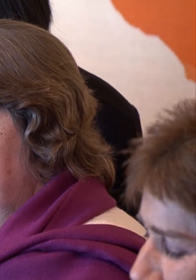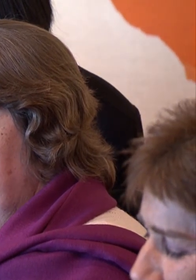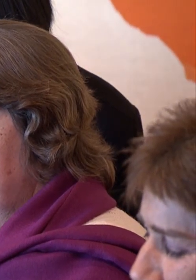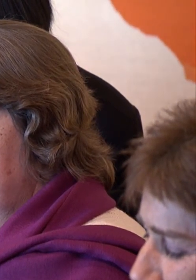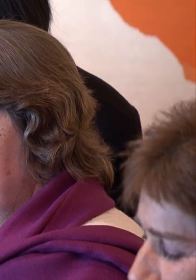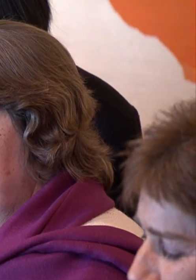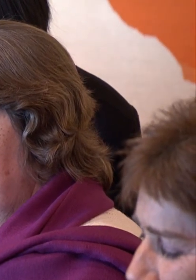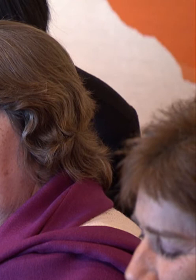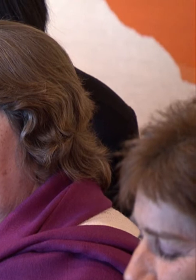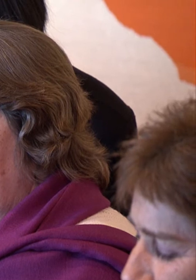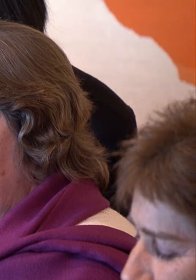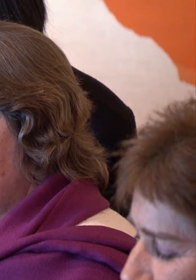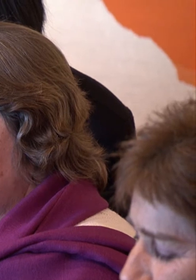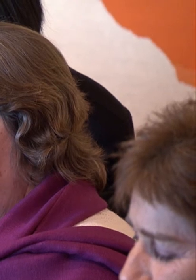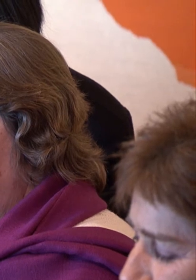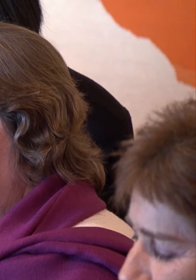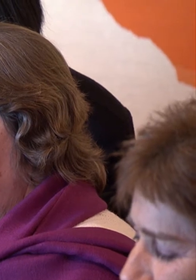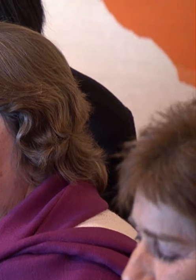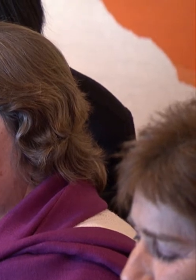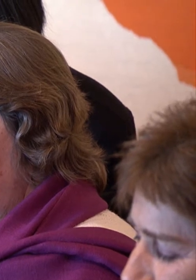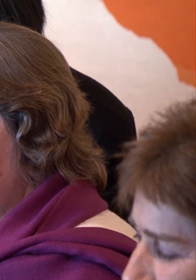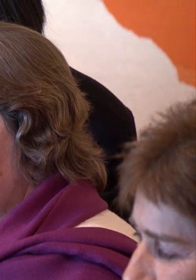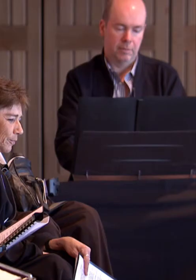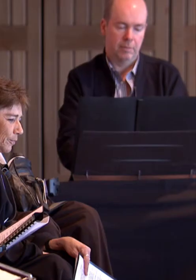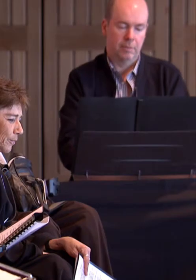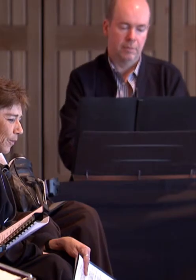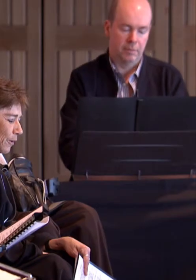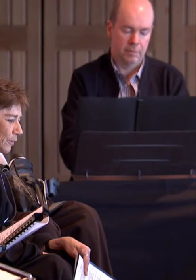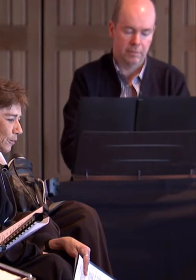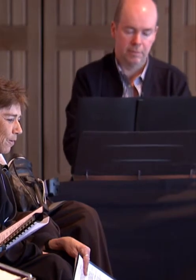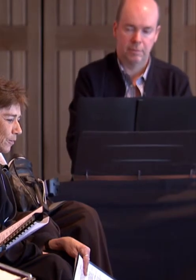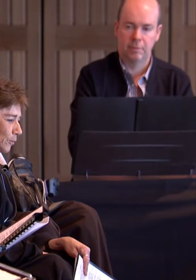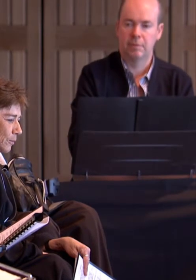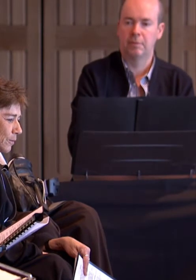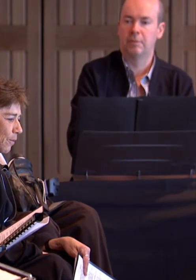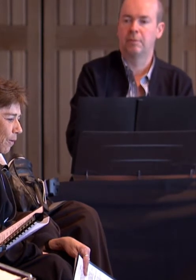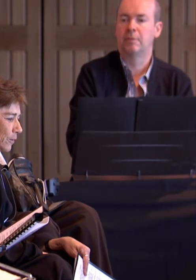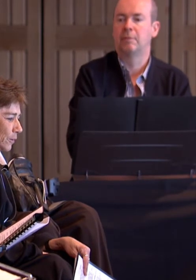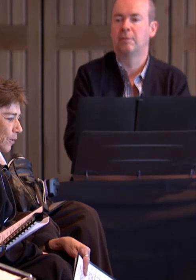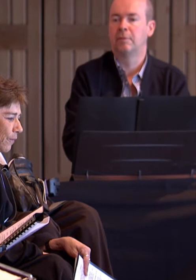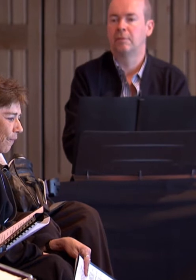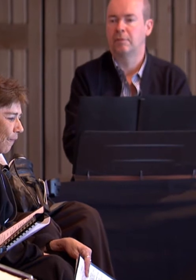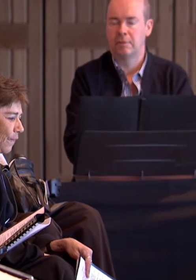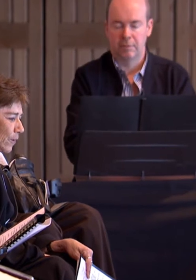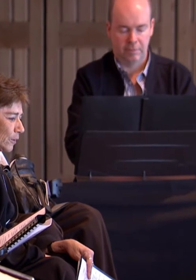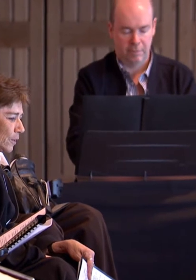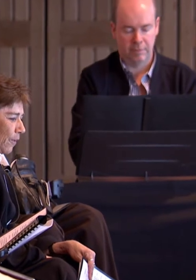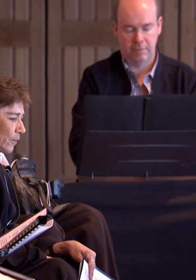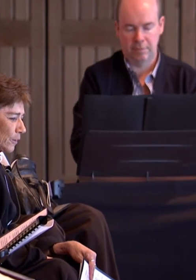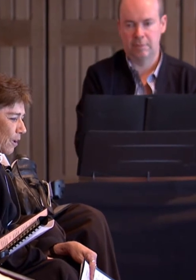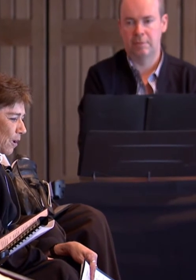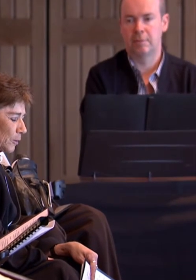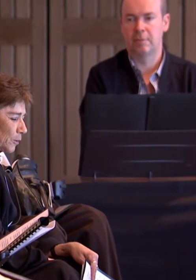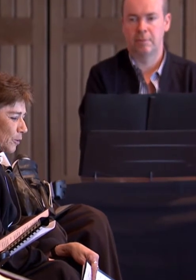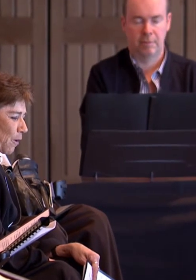the Depression. I saw the good times come. I'm a bushy, I'm a battler.